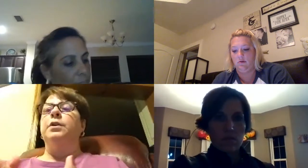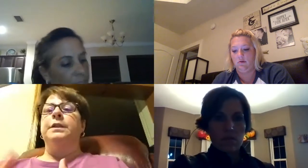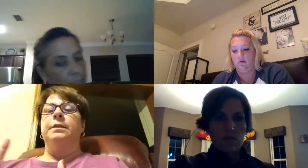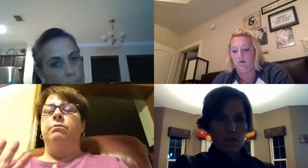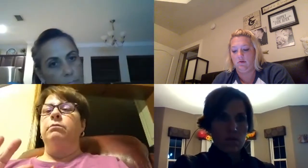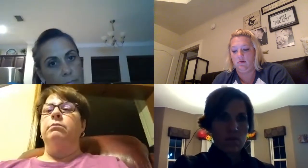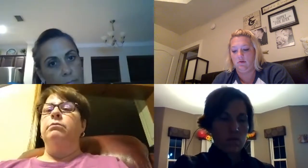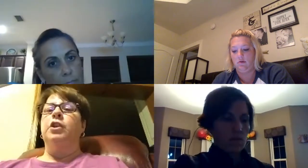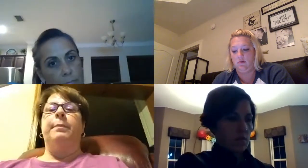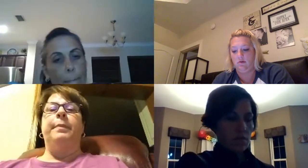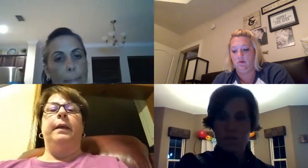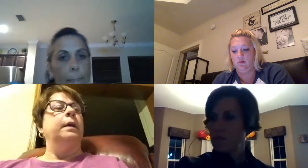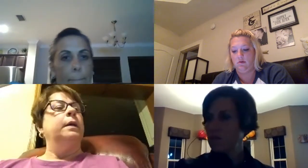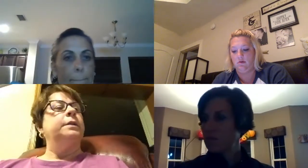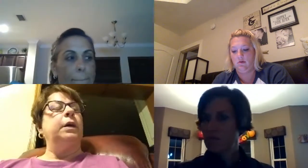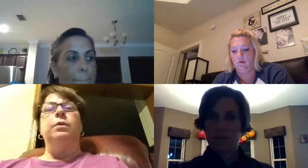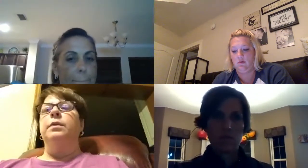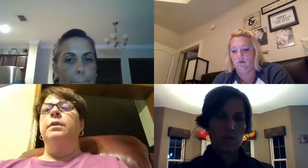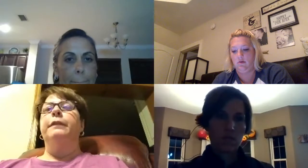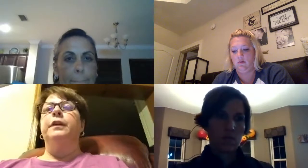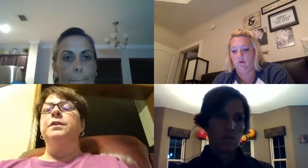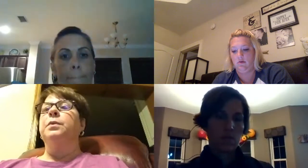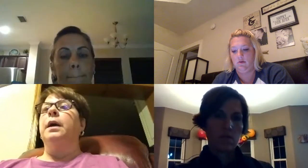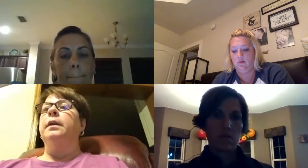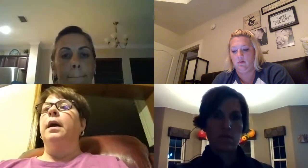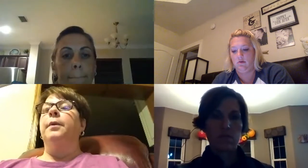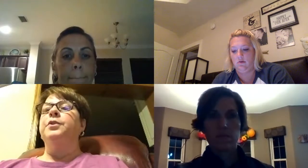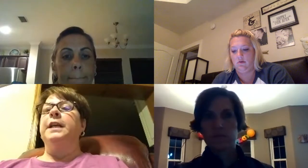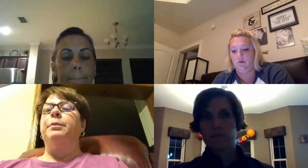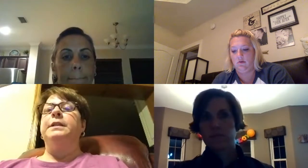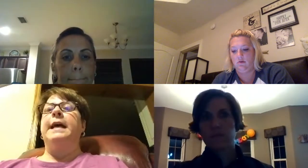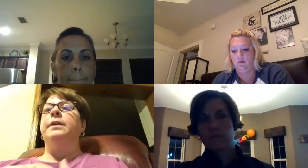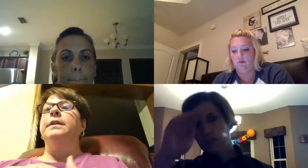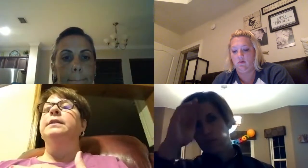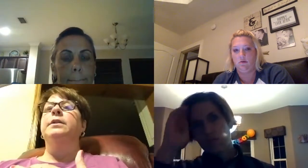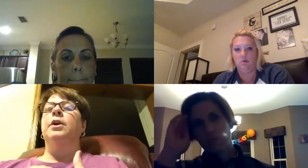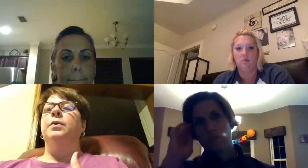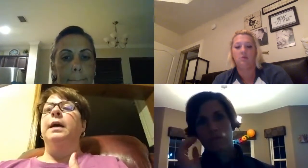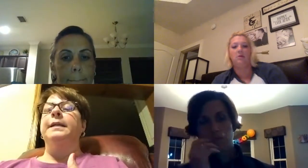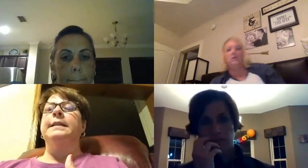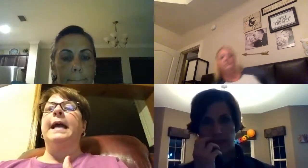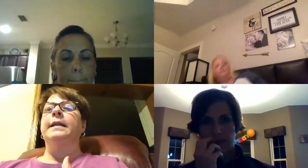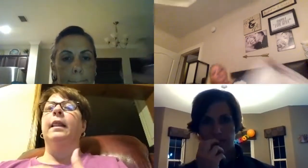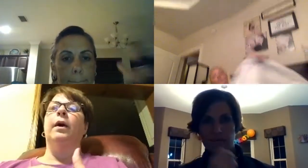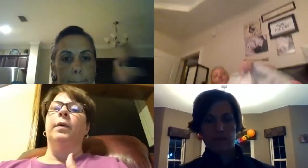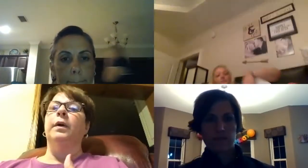just jump in. So the first one she had put down is to know how to sign hello.